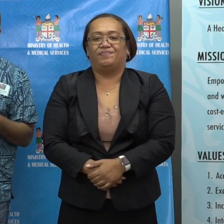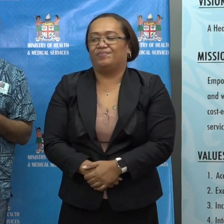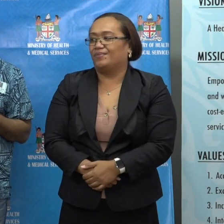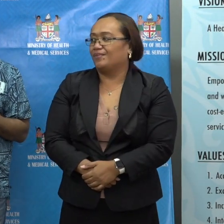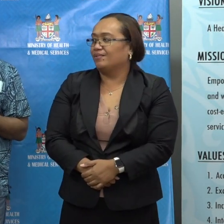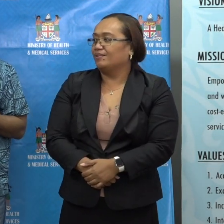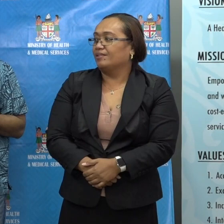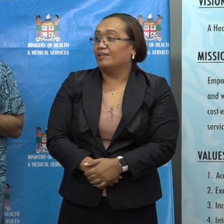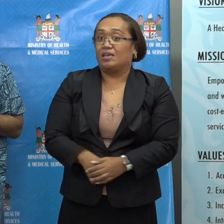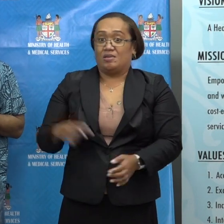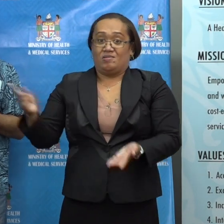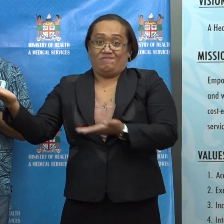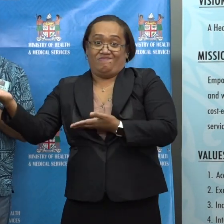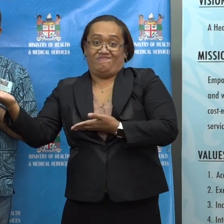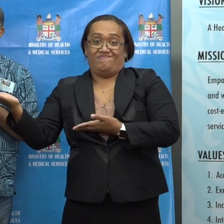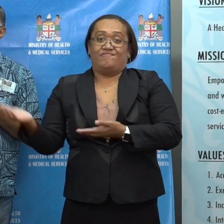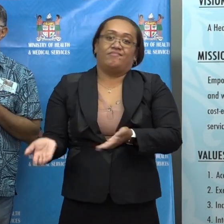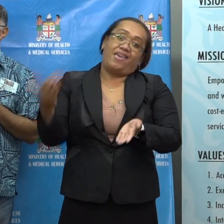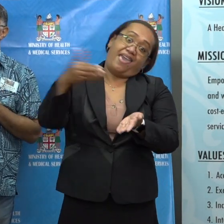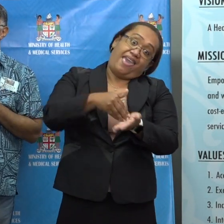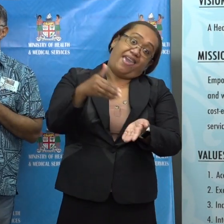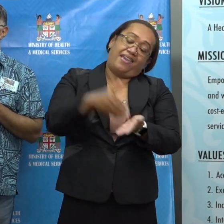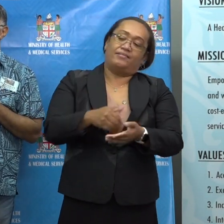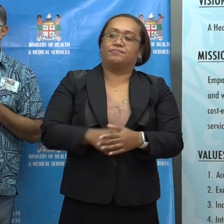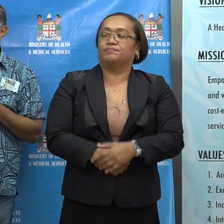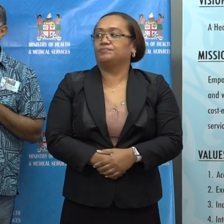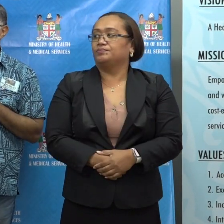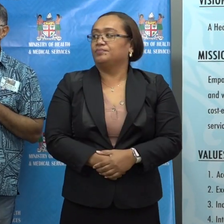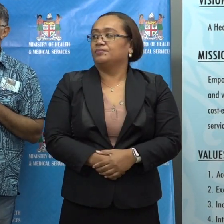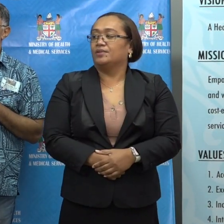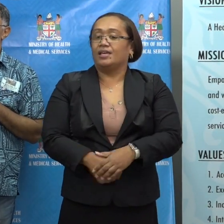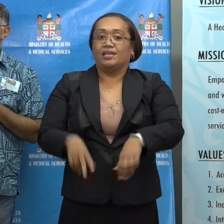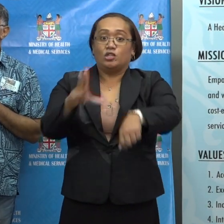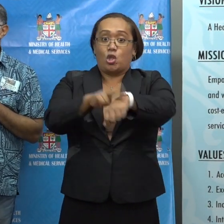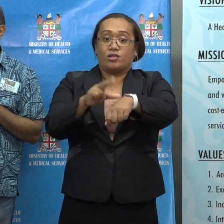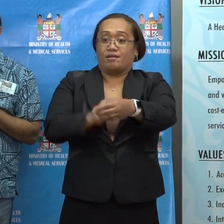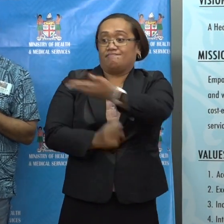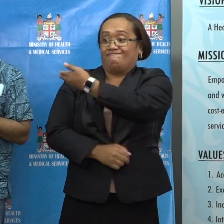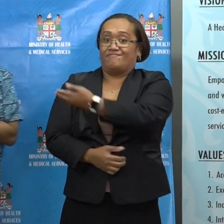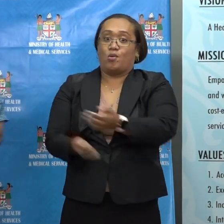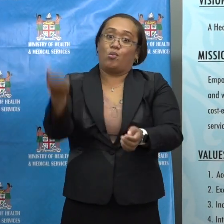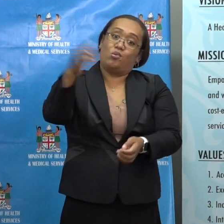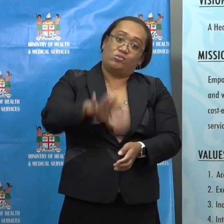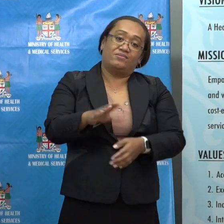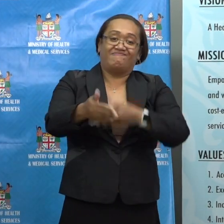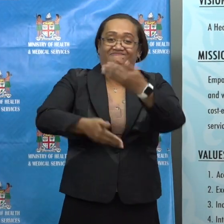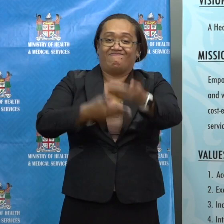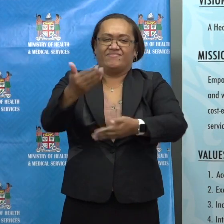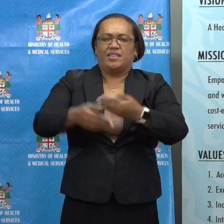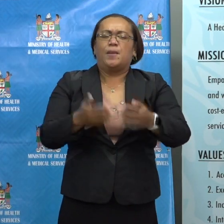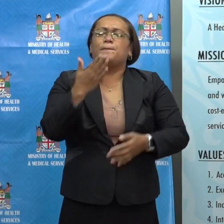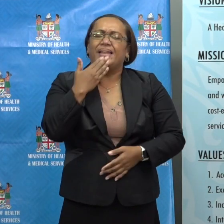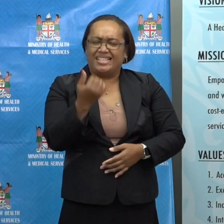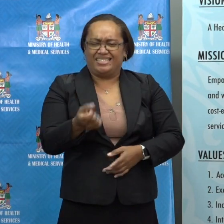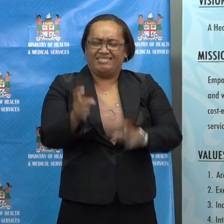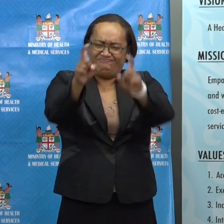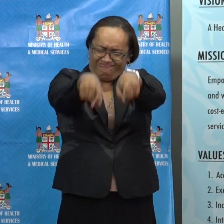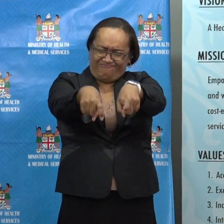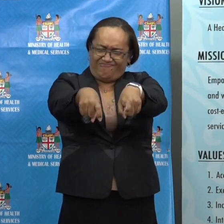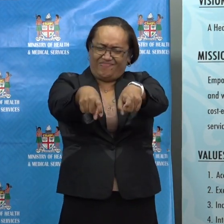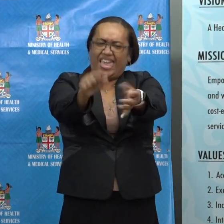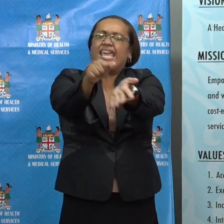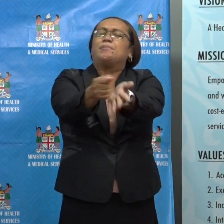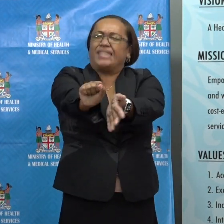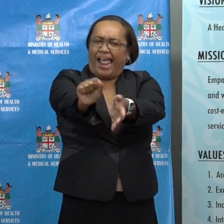Just to add, in answer to that question, Dr. Fong has mentioned also that We want you to keep still so we can do our contact